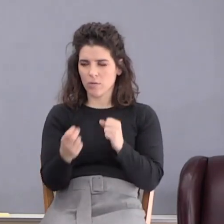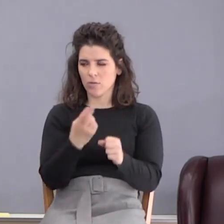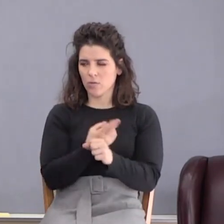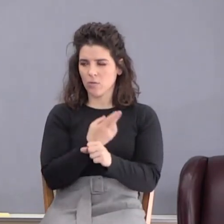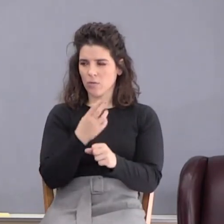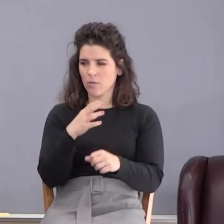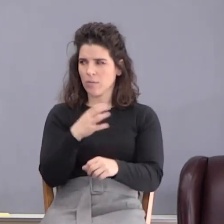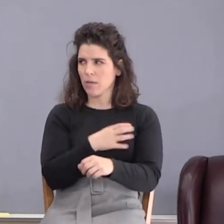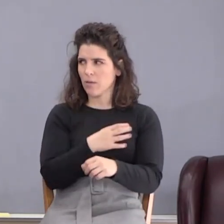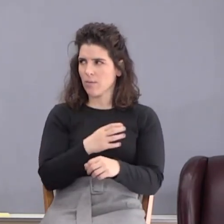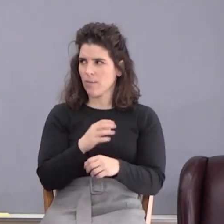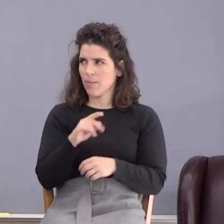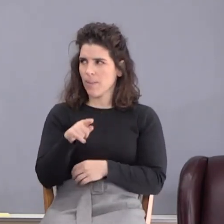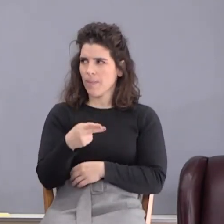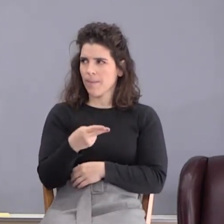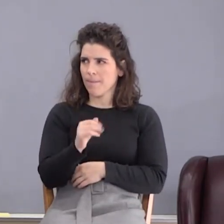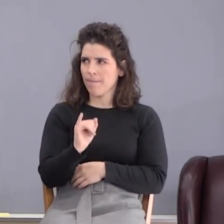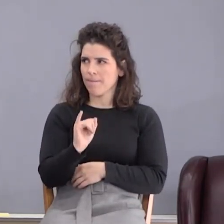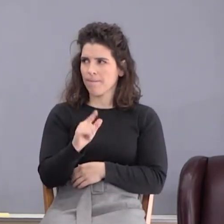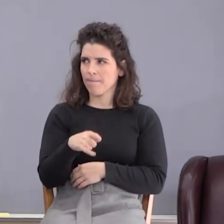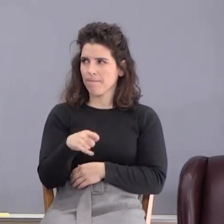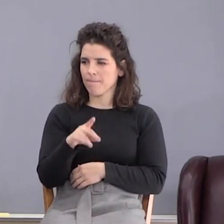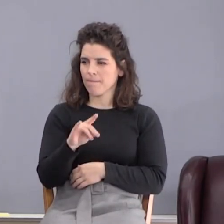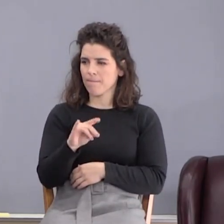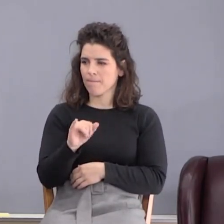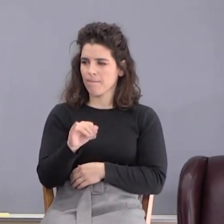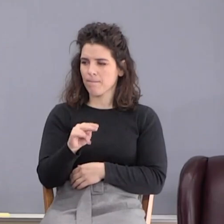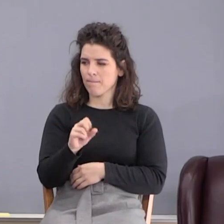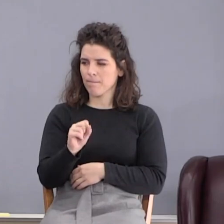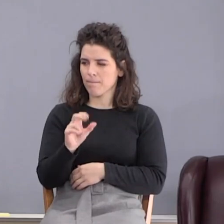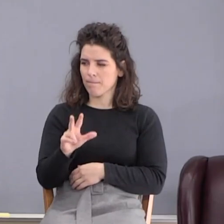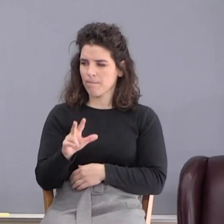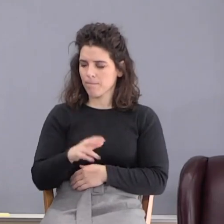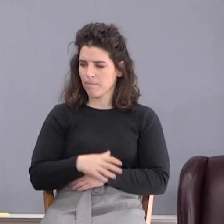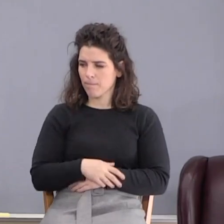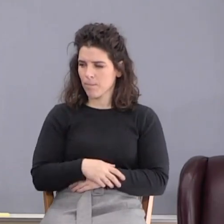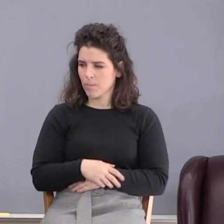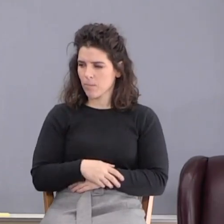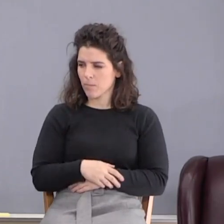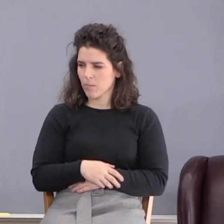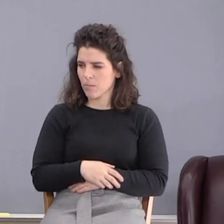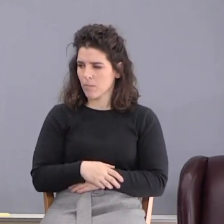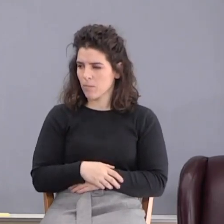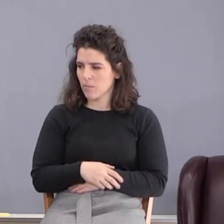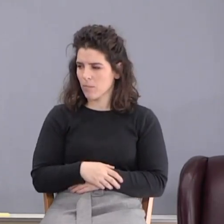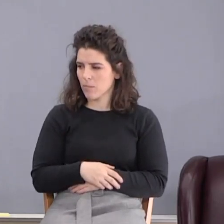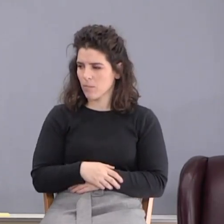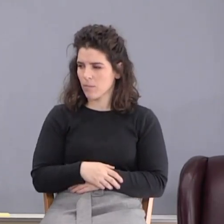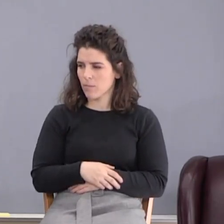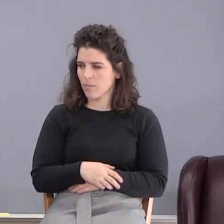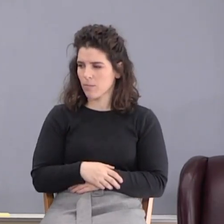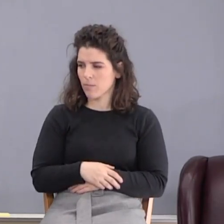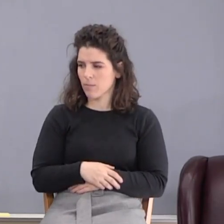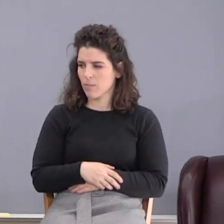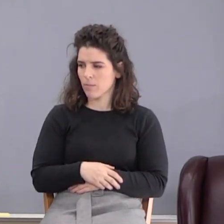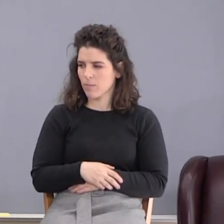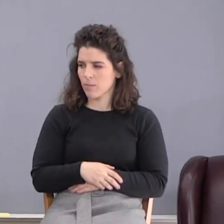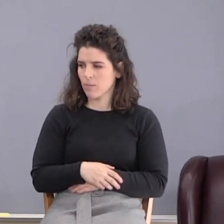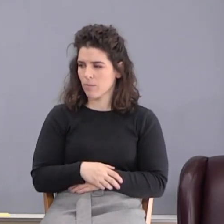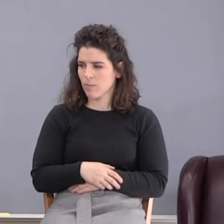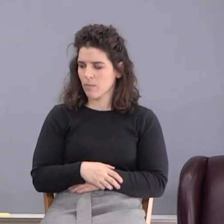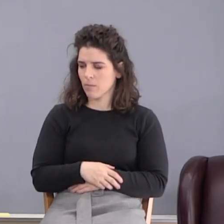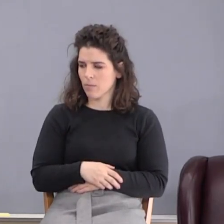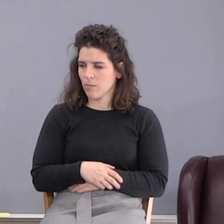exercising power. Go to Philippians chapter 3. Philippians chapter 3. The power,